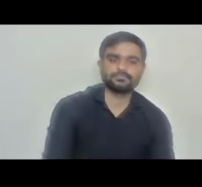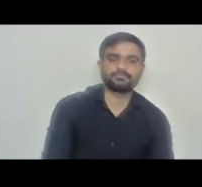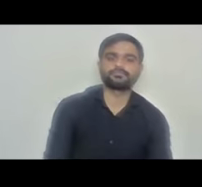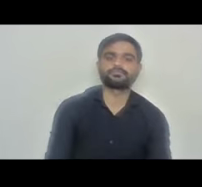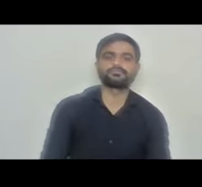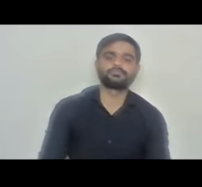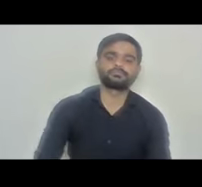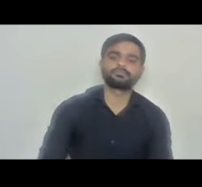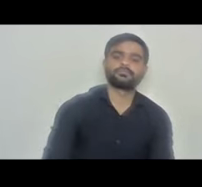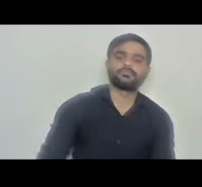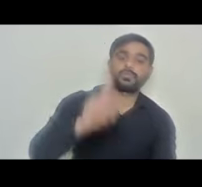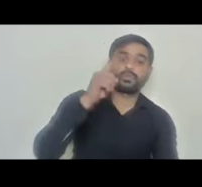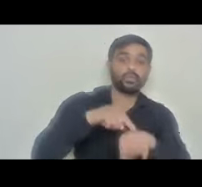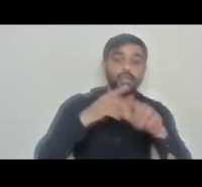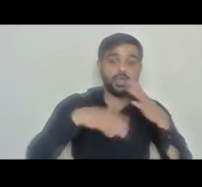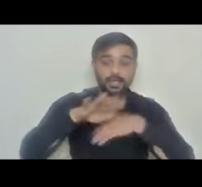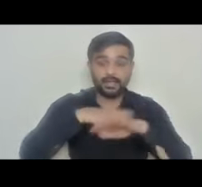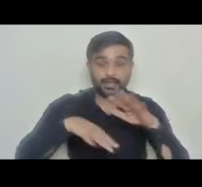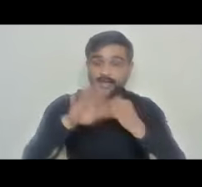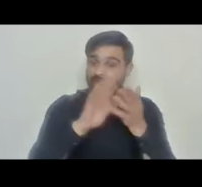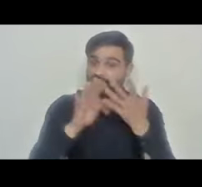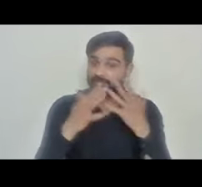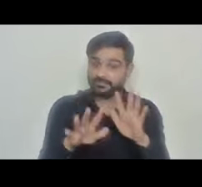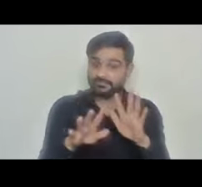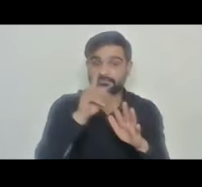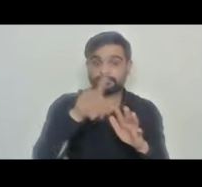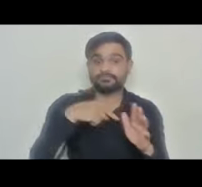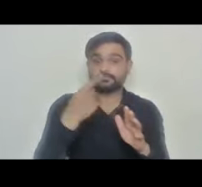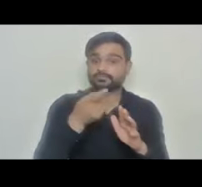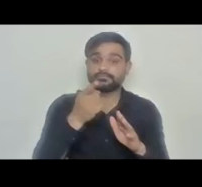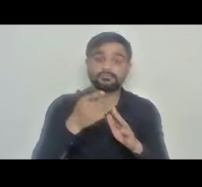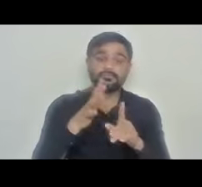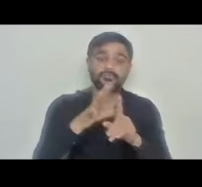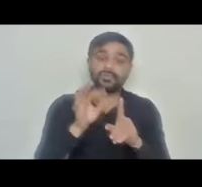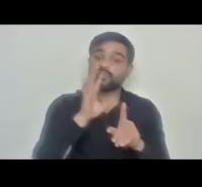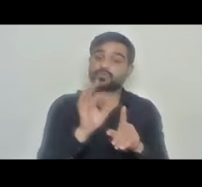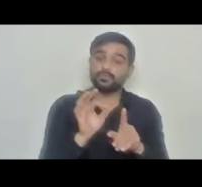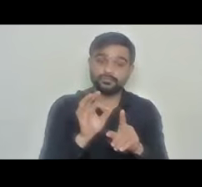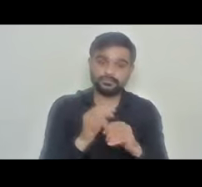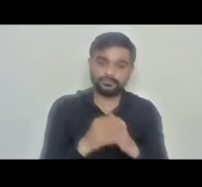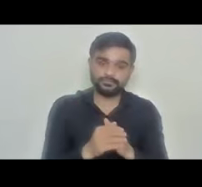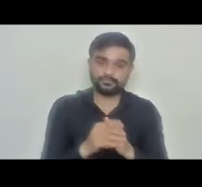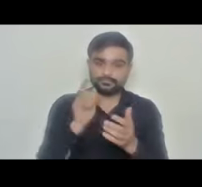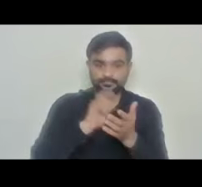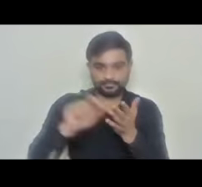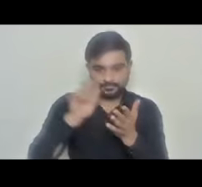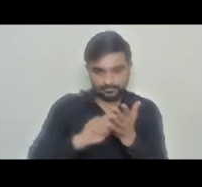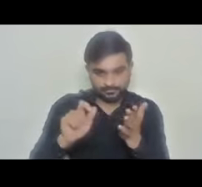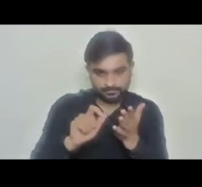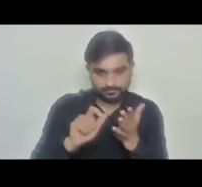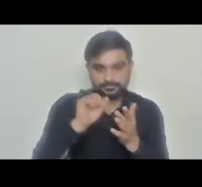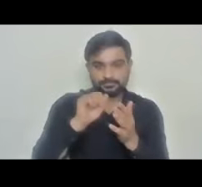So once your analysis is done, your next step is to actually write down